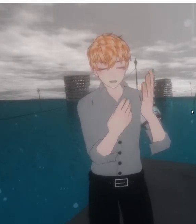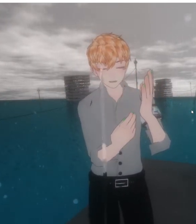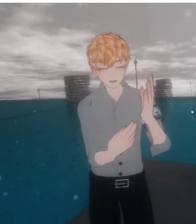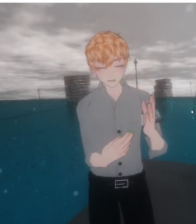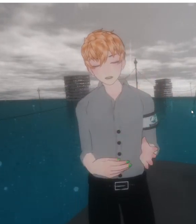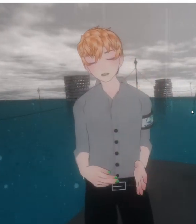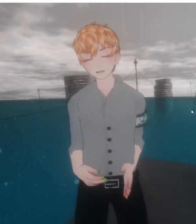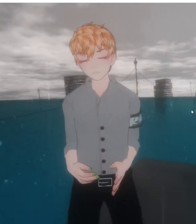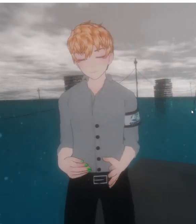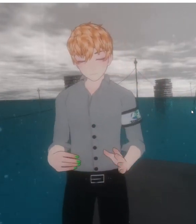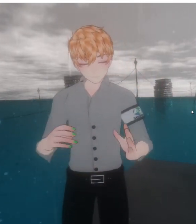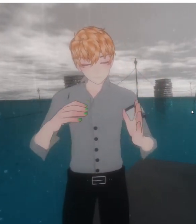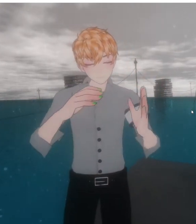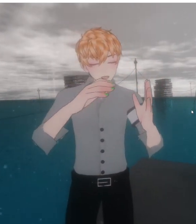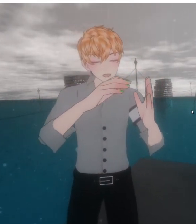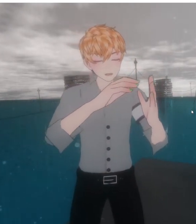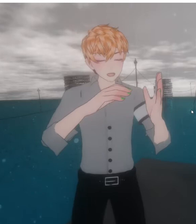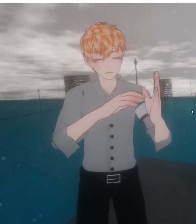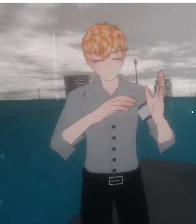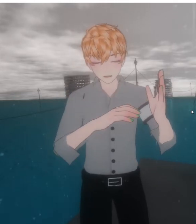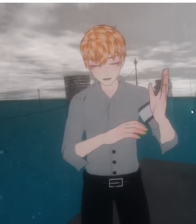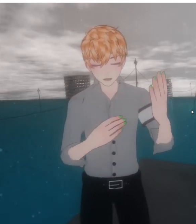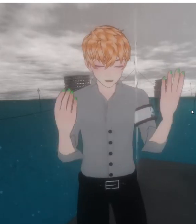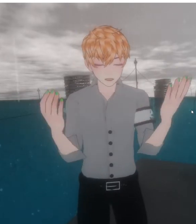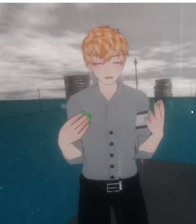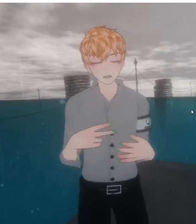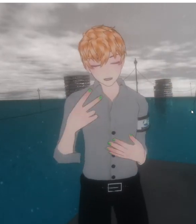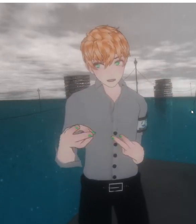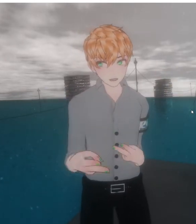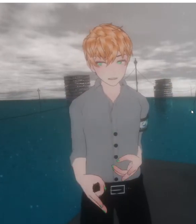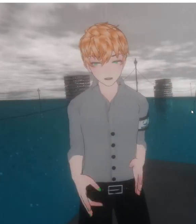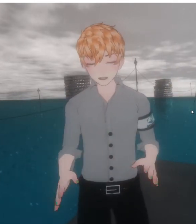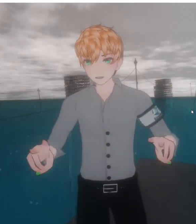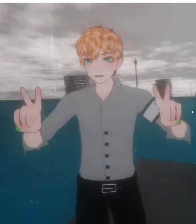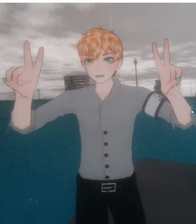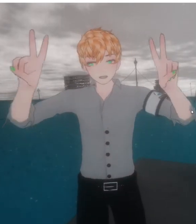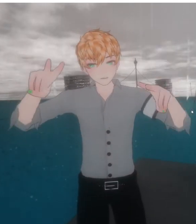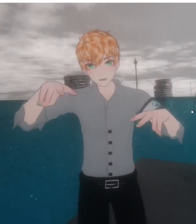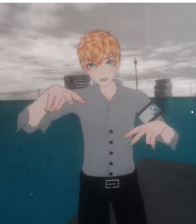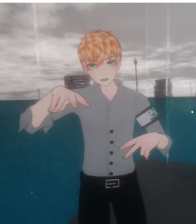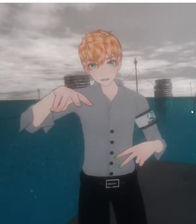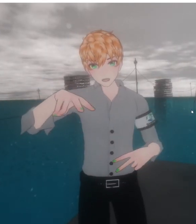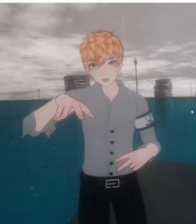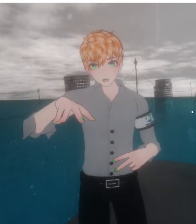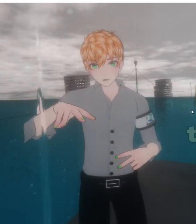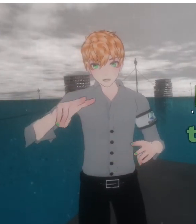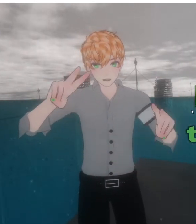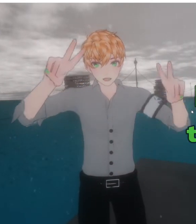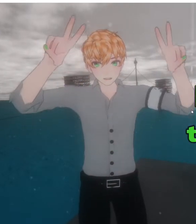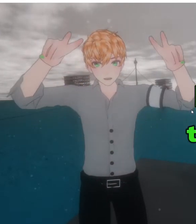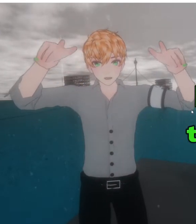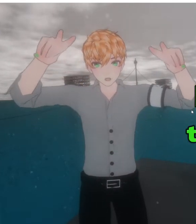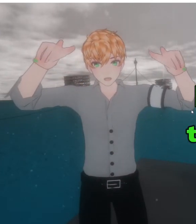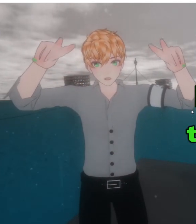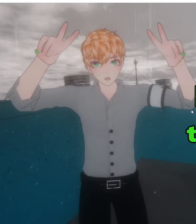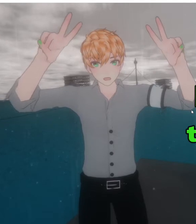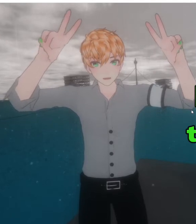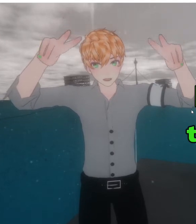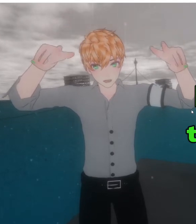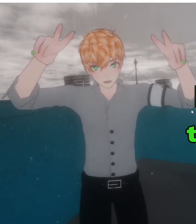this way, I can just tap it like that, and people will still understand me. I just unconsciously did one of like air